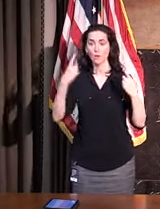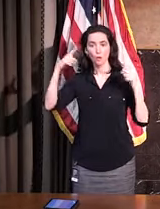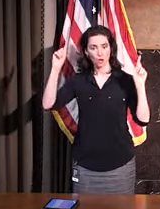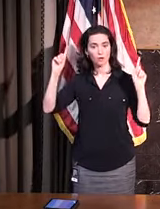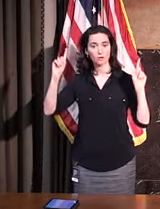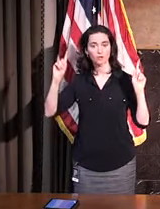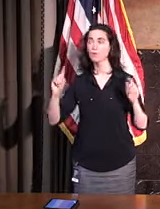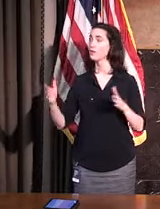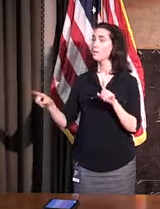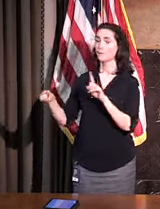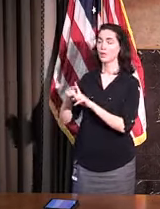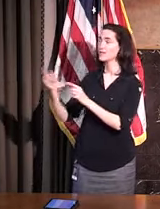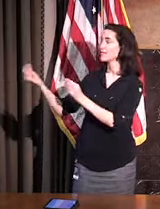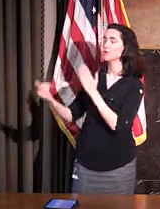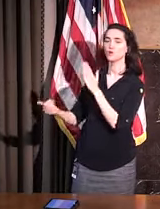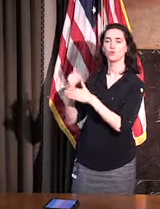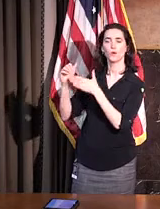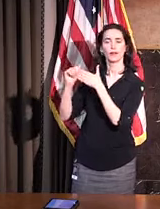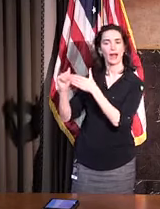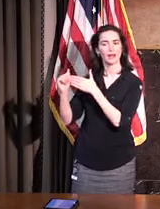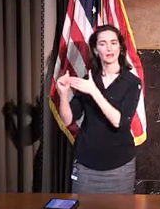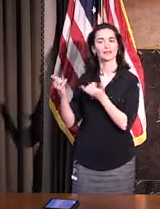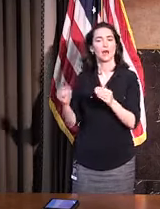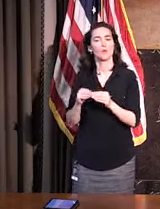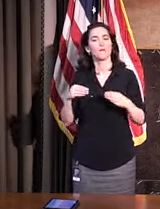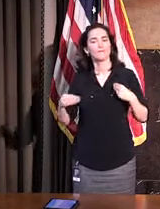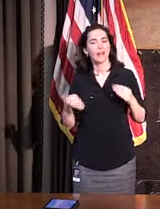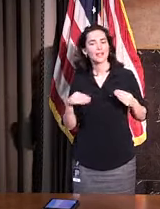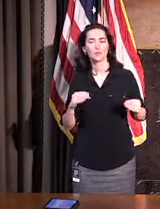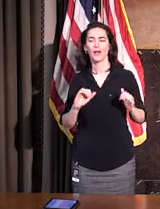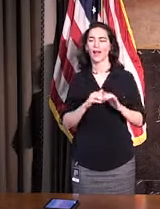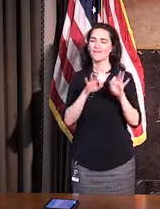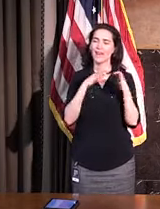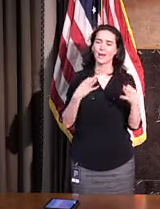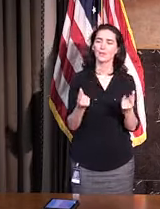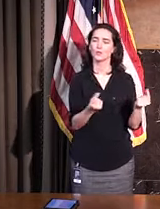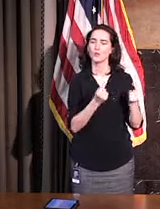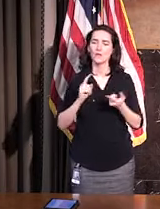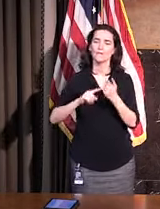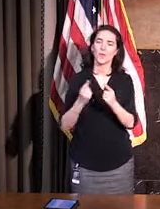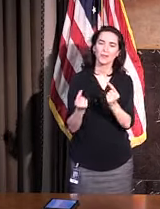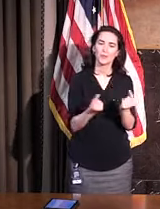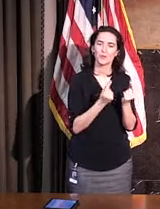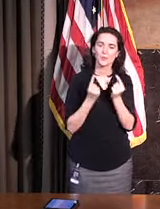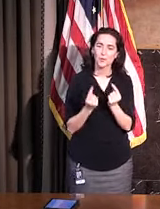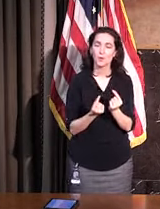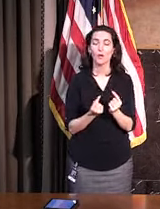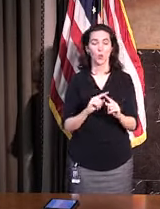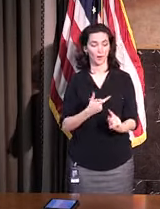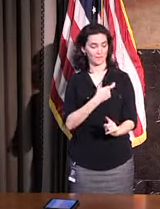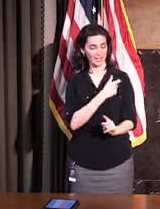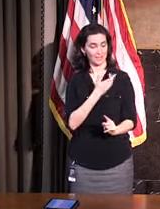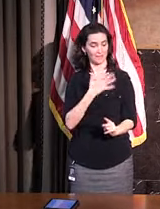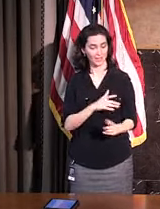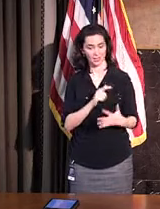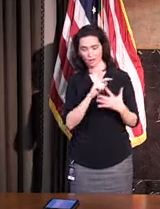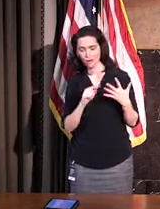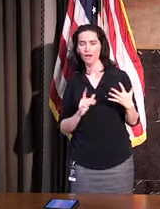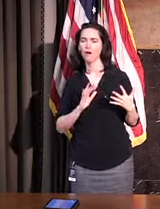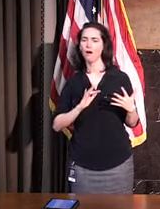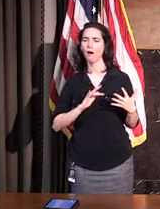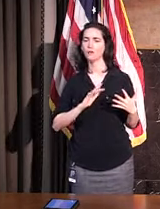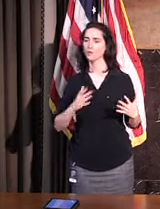giving us some more latitude of what we can do with our families and friends once we do get vaccinated. All of that is really encouraging,